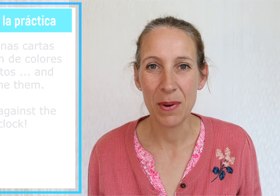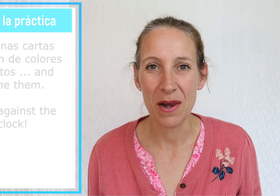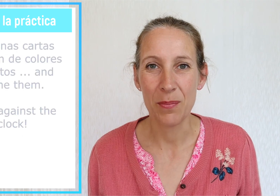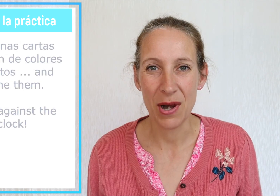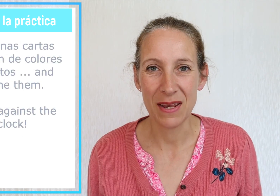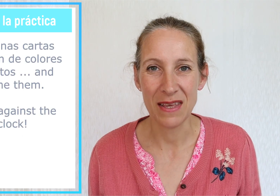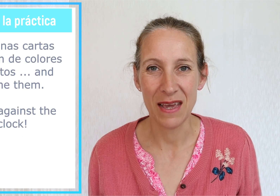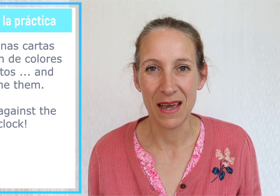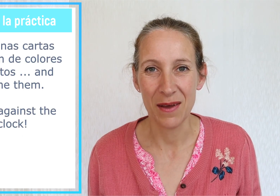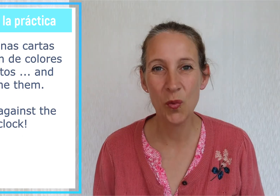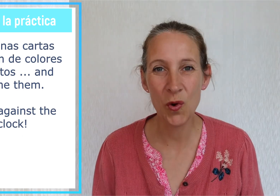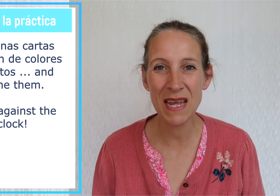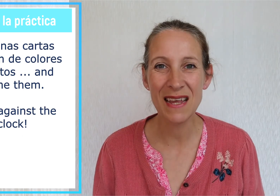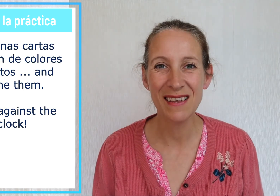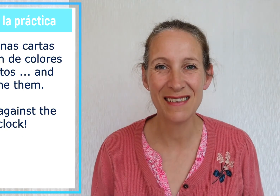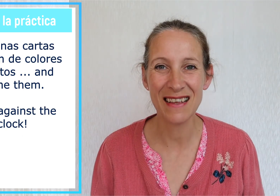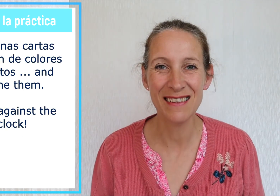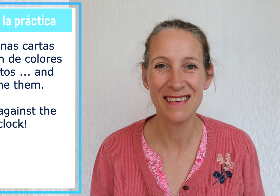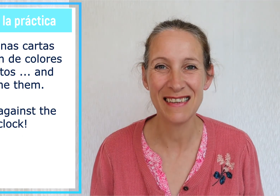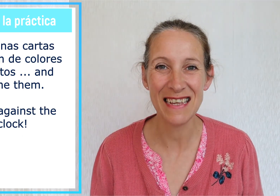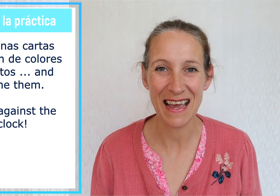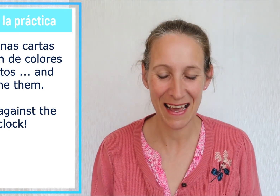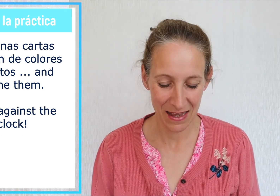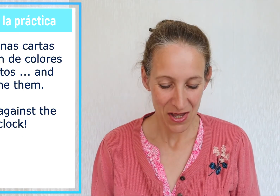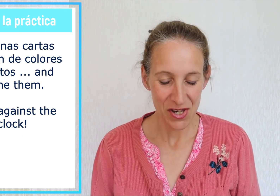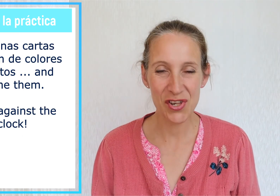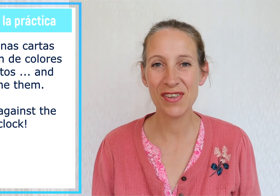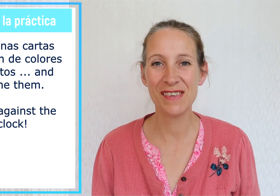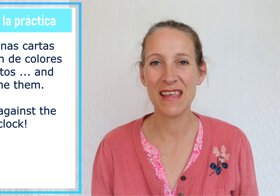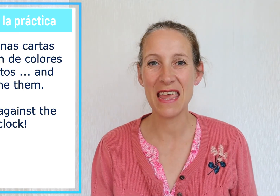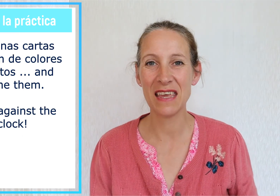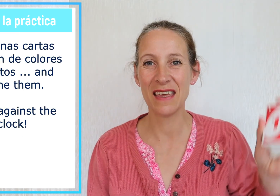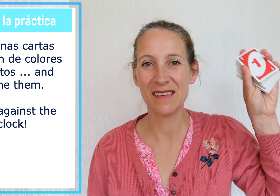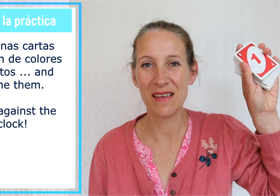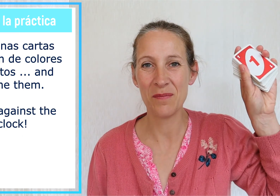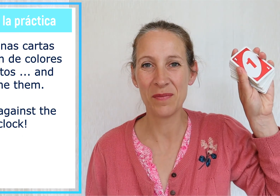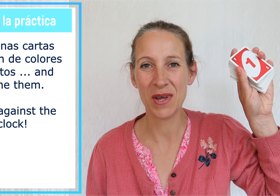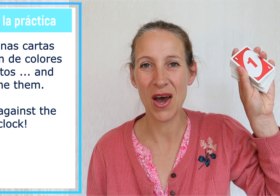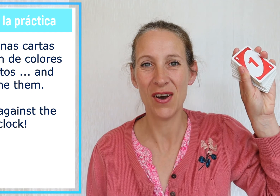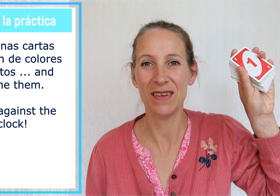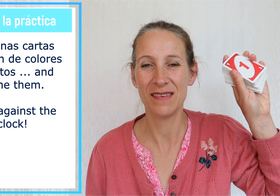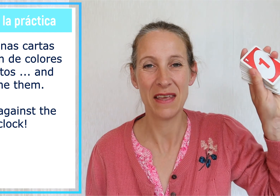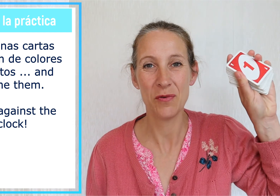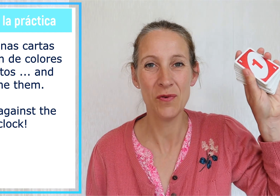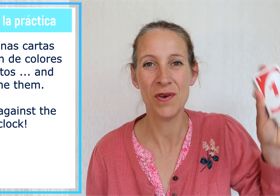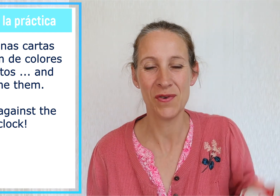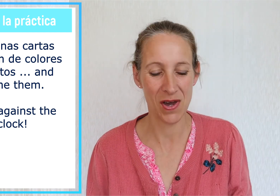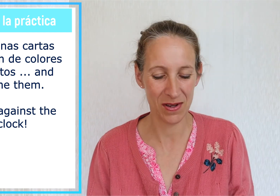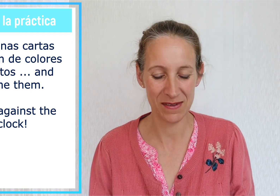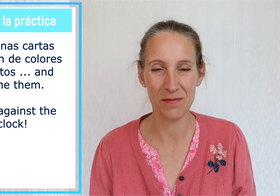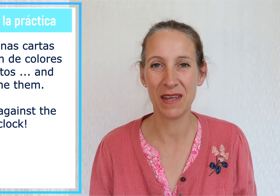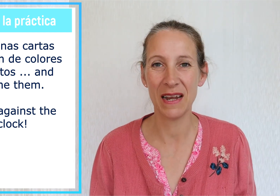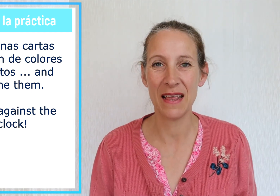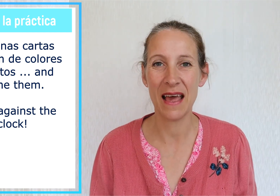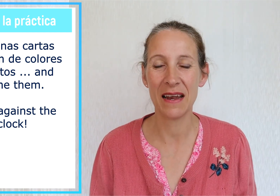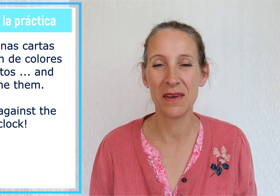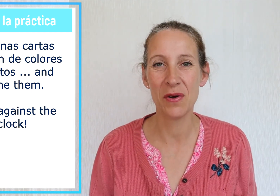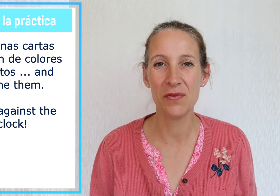para practicar, muy sencilla. Just take some cards, like Uno cards, something like that, and go through